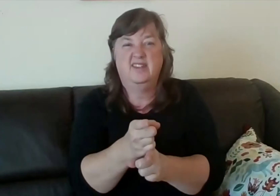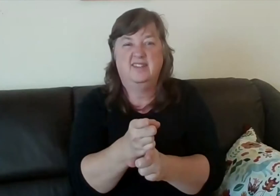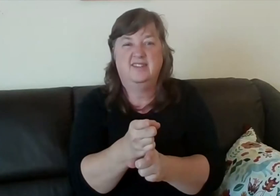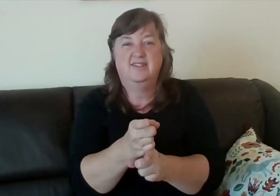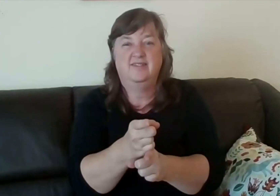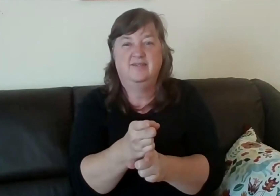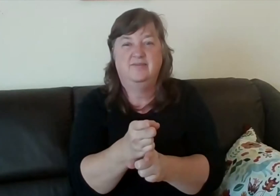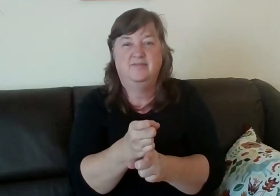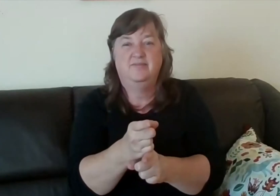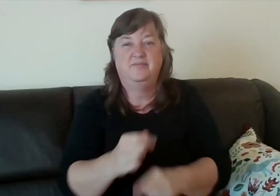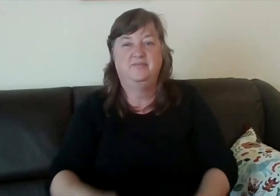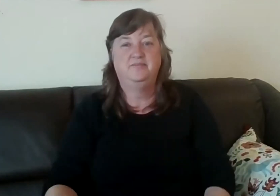this.